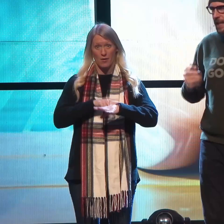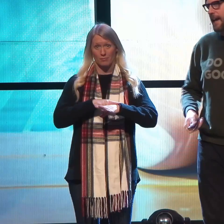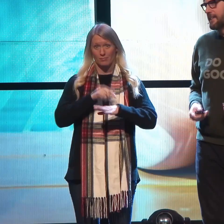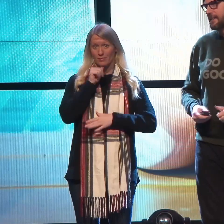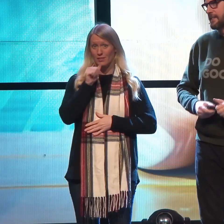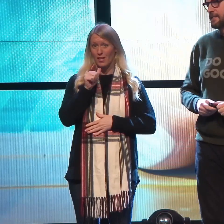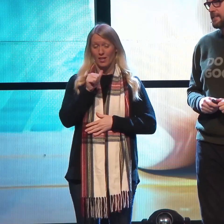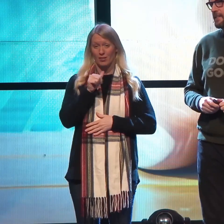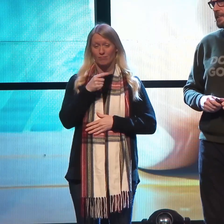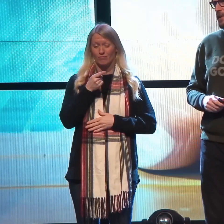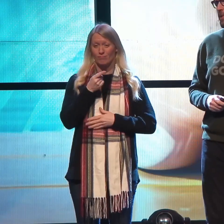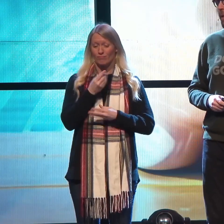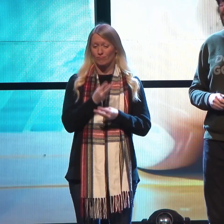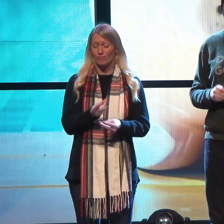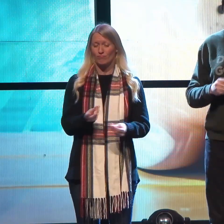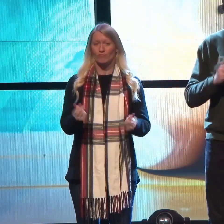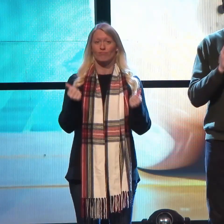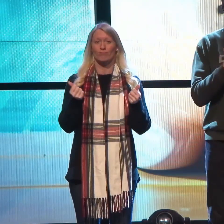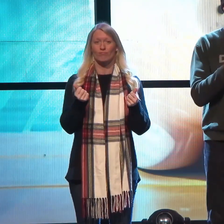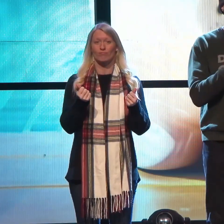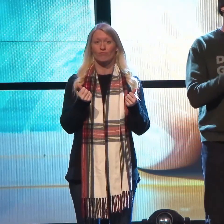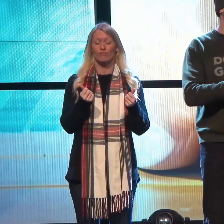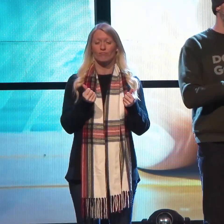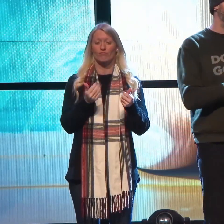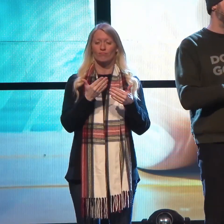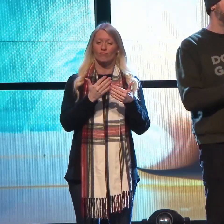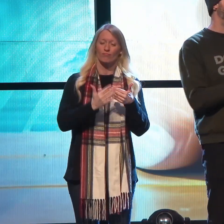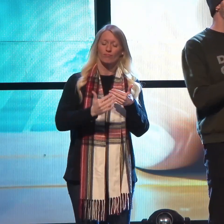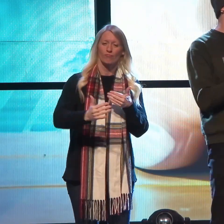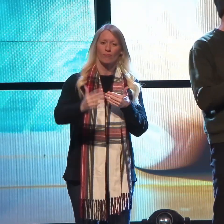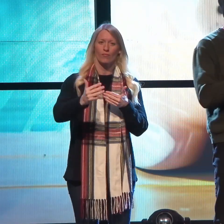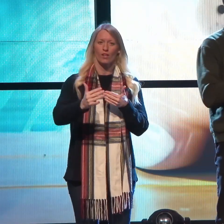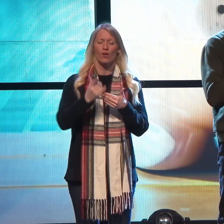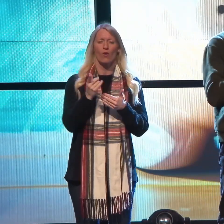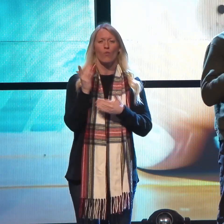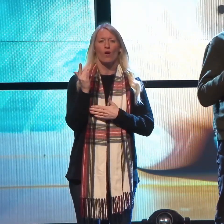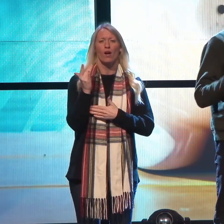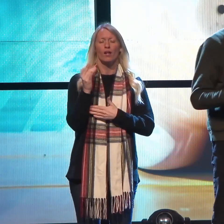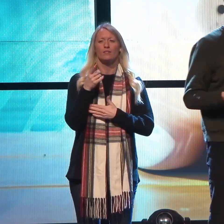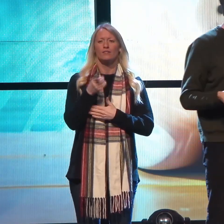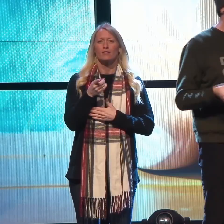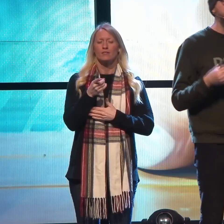don't last? Why is it that they don't stick around? Why is it that